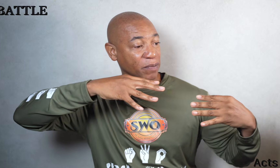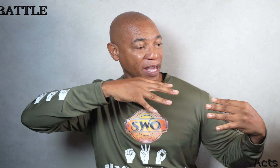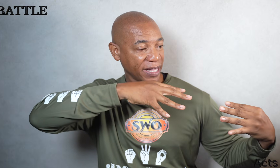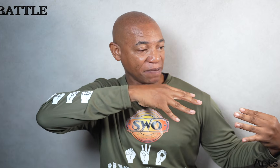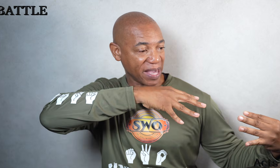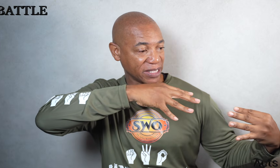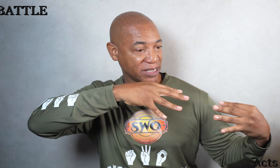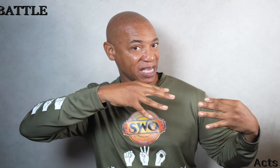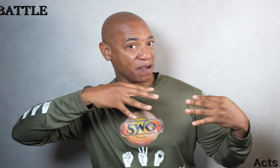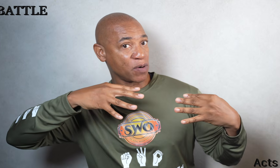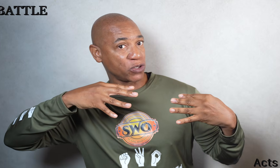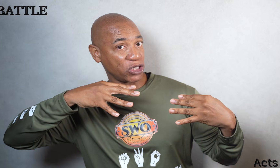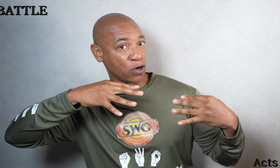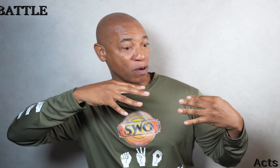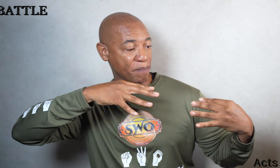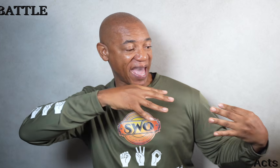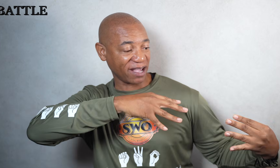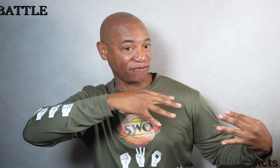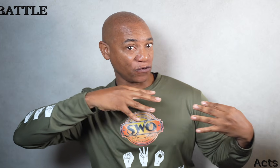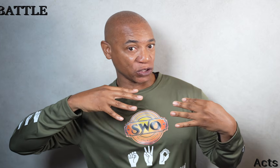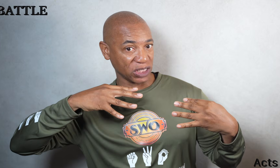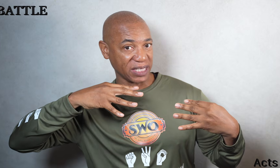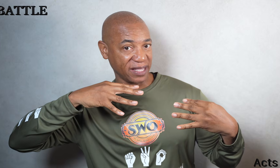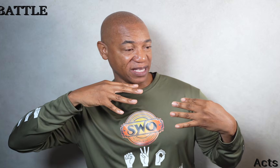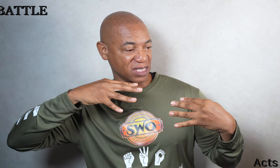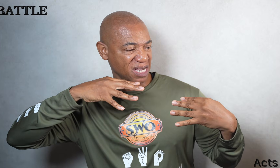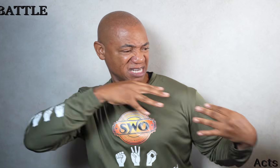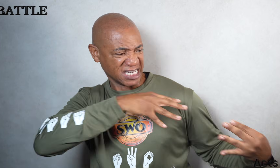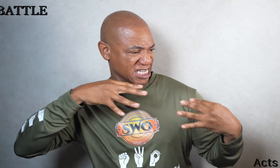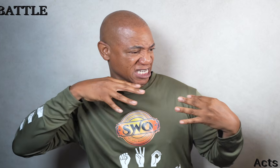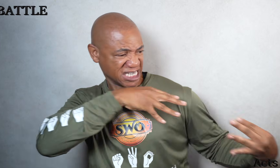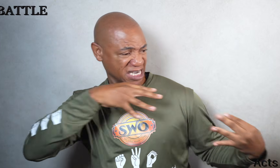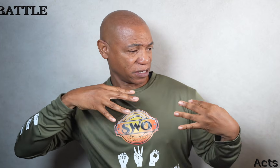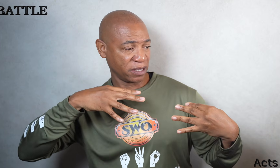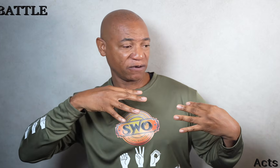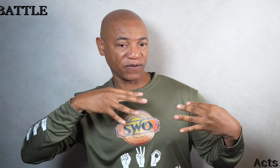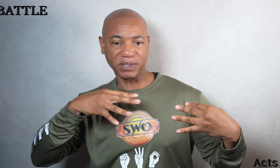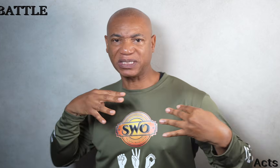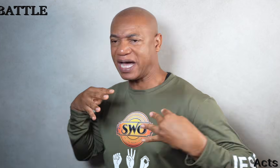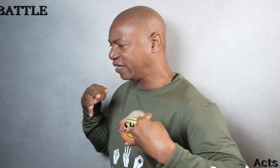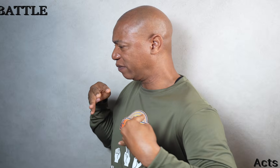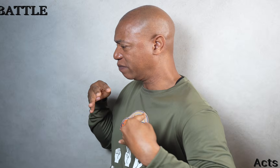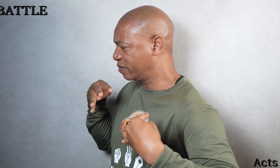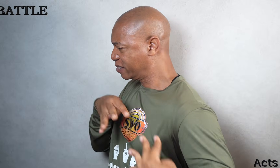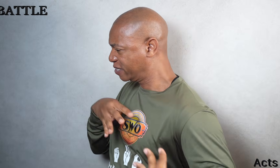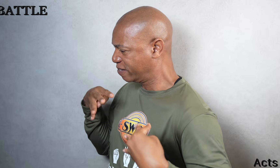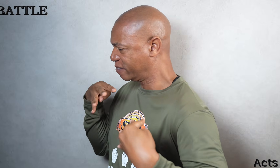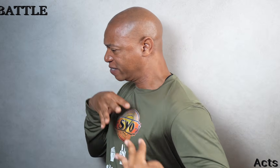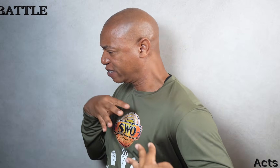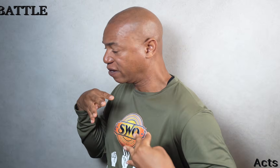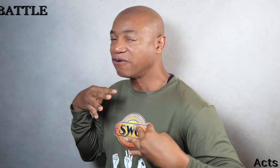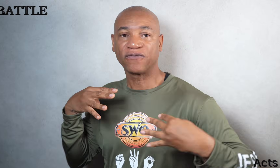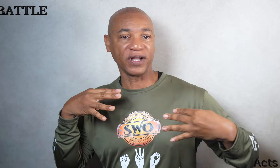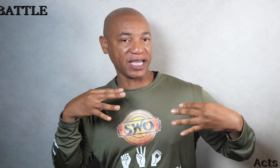and they make the same motion going back and forth, just like this. From the side, front again.